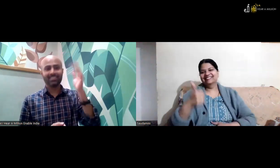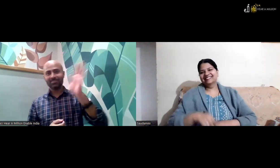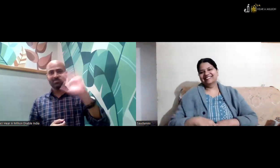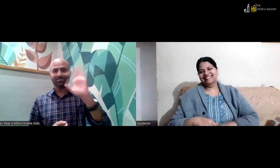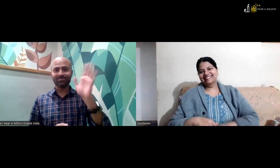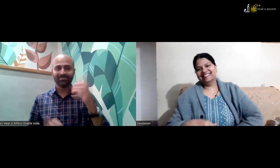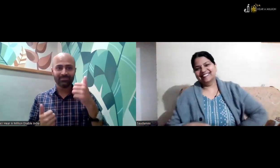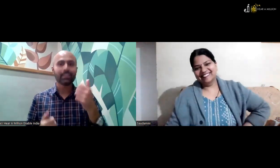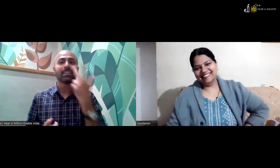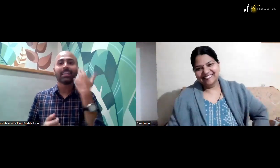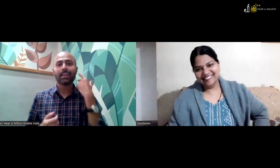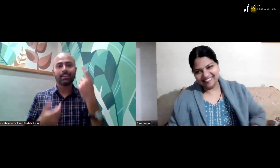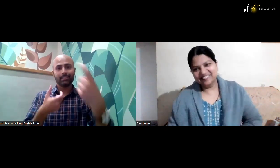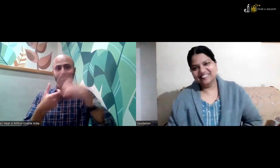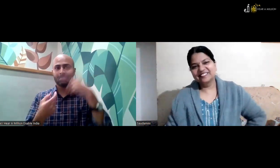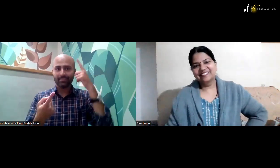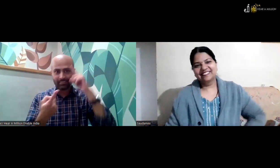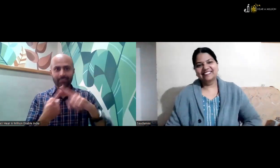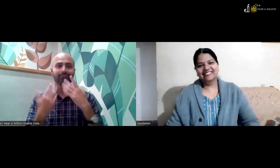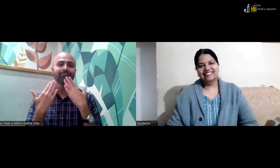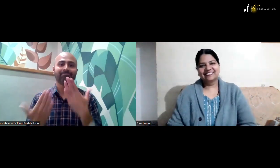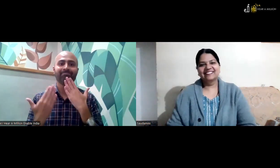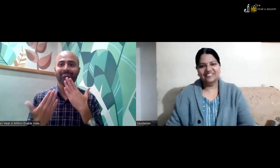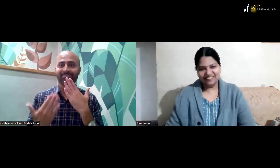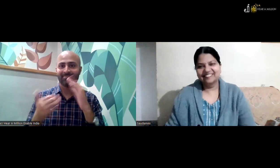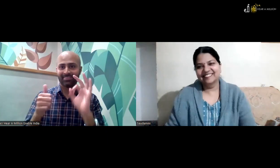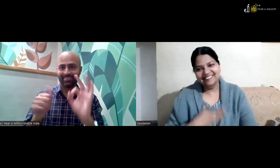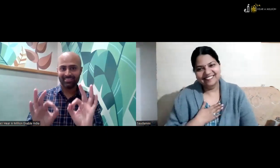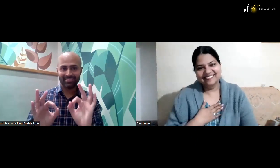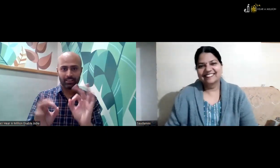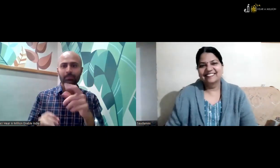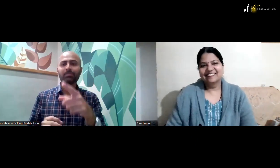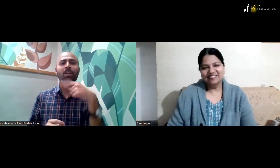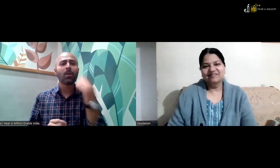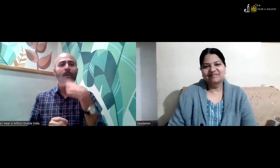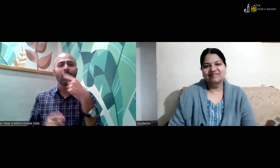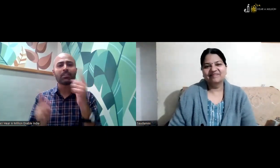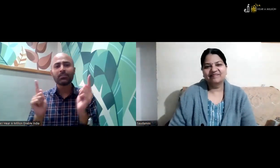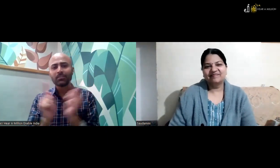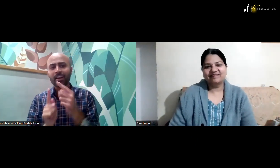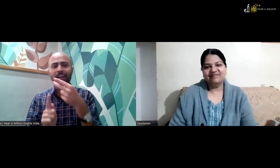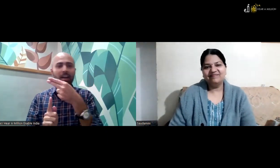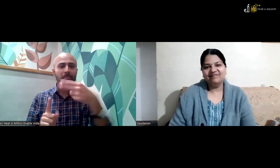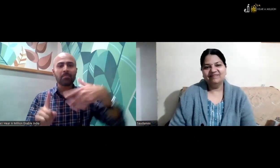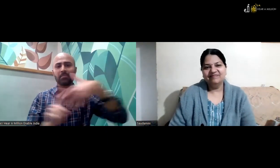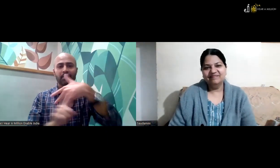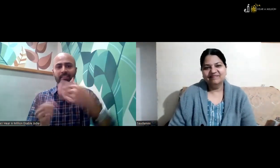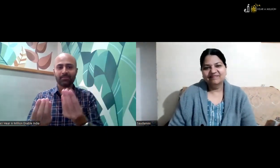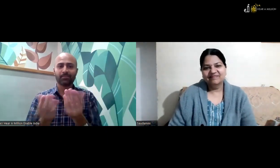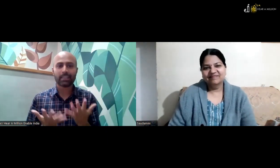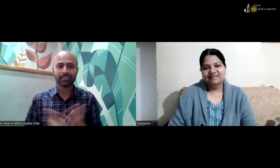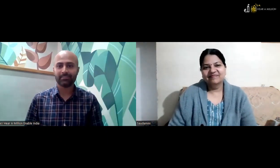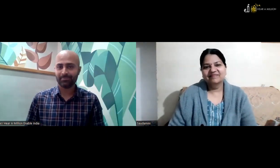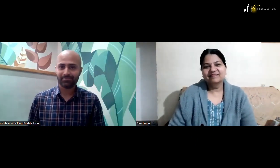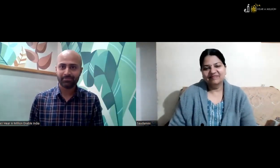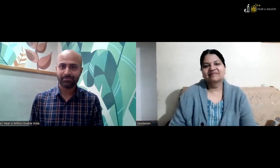Hi, Tushar. Hello, Sudamini. So, thank you so much, Sudamni, for being here with us.